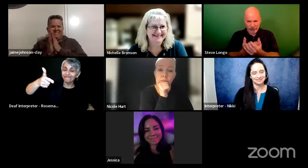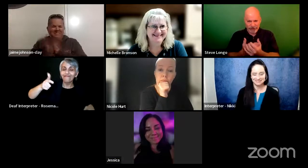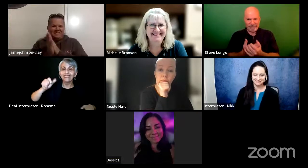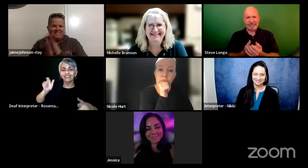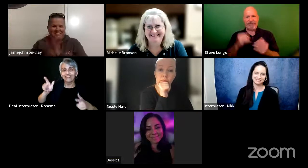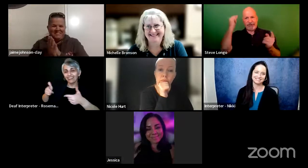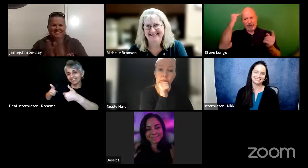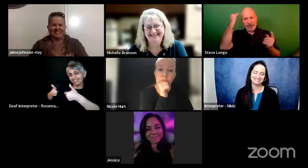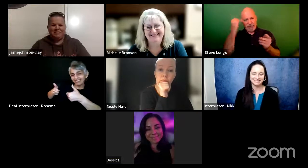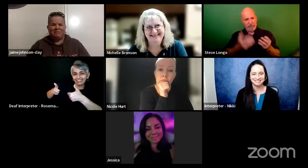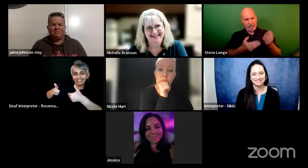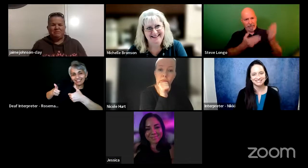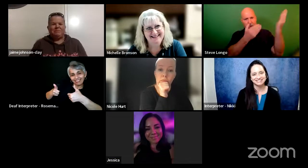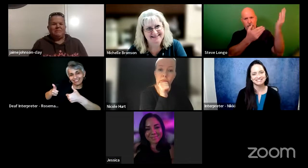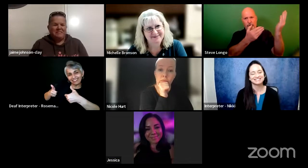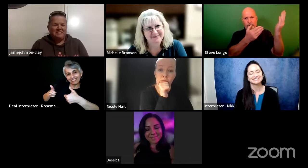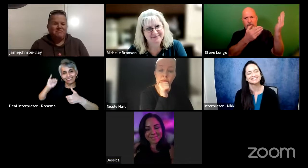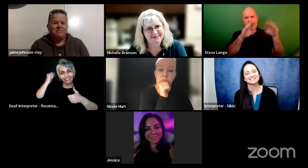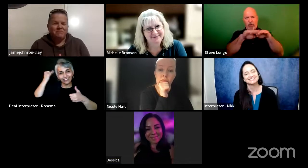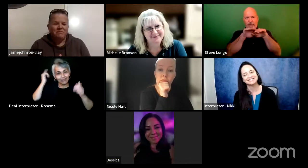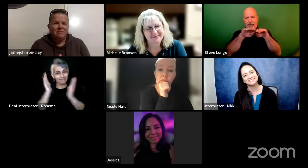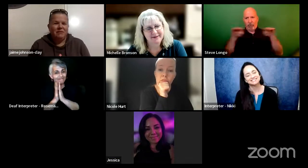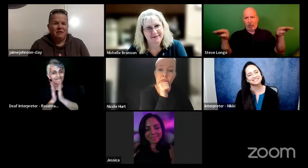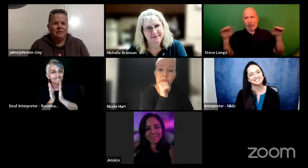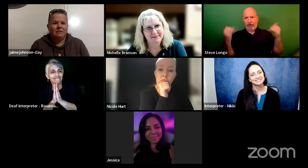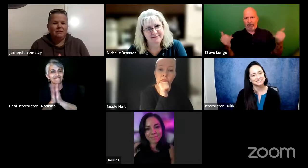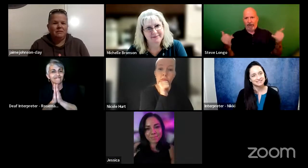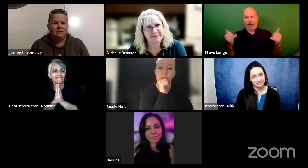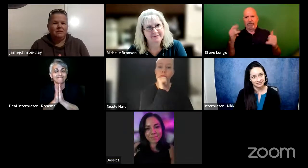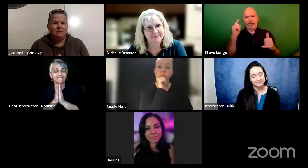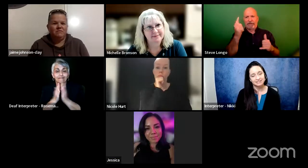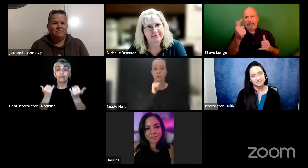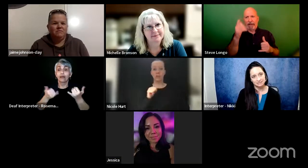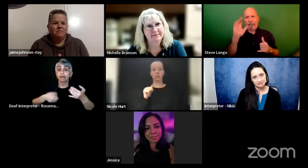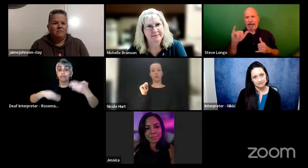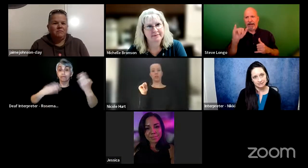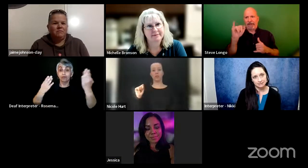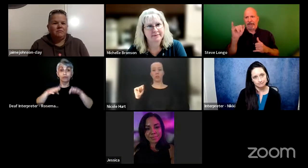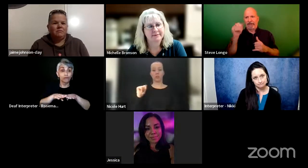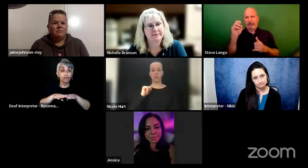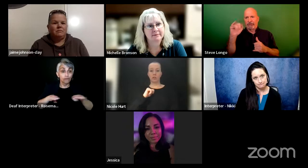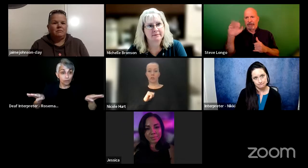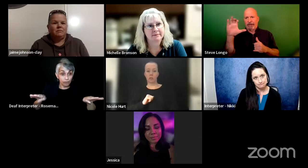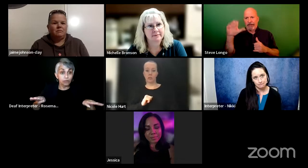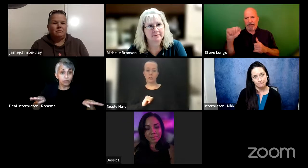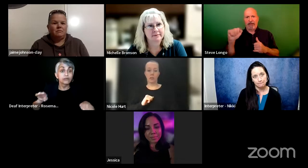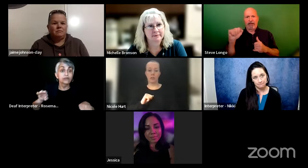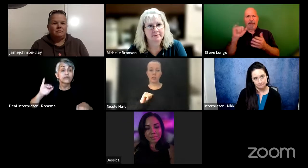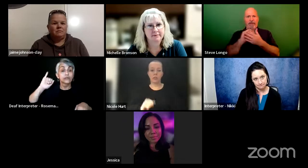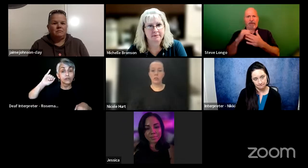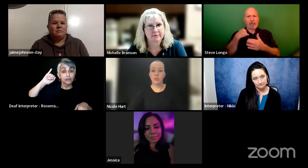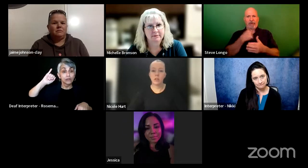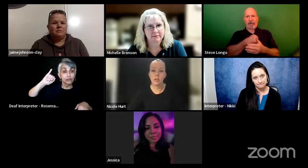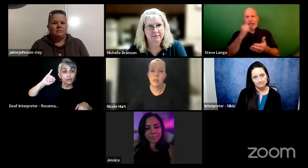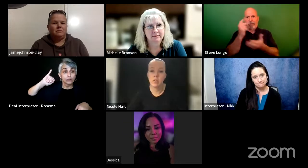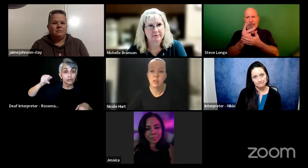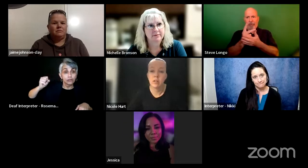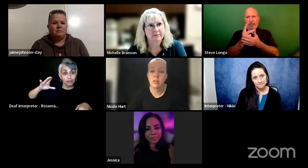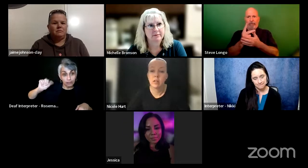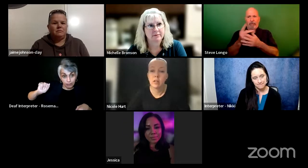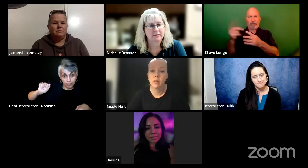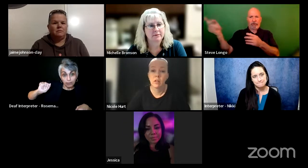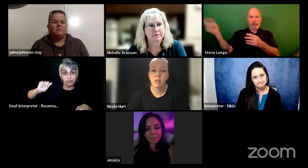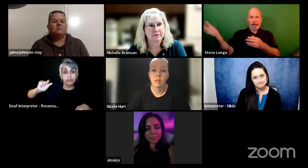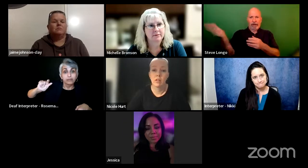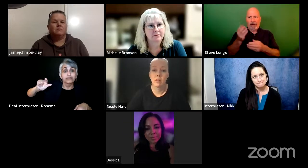Great. We have a second. Good. So we have Jamie's motion on the floor, seconded